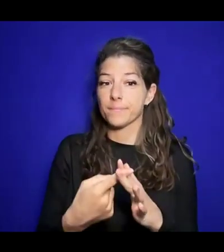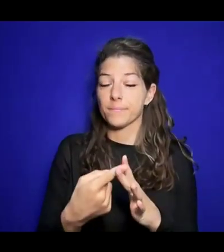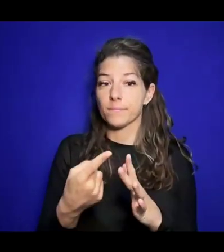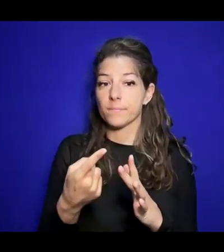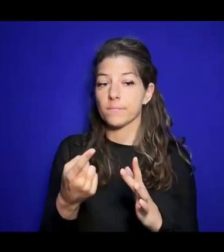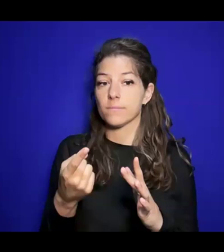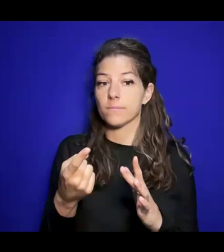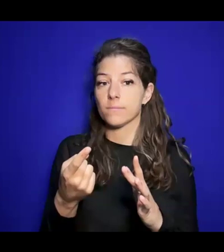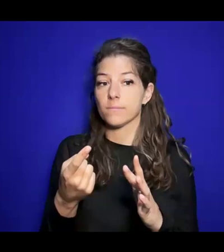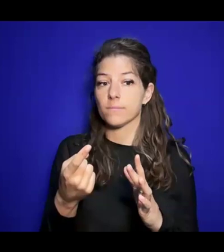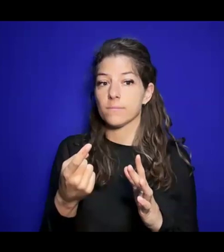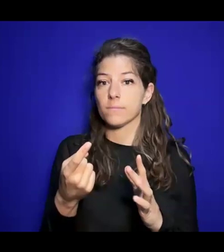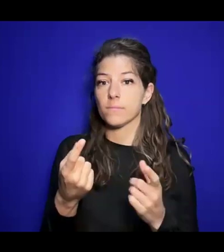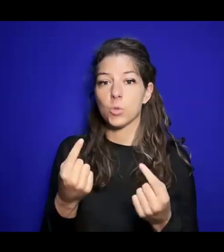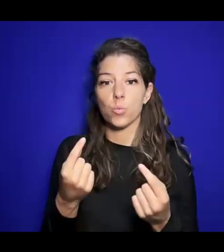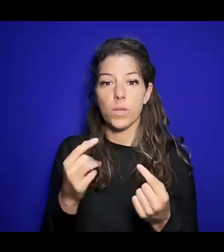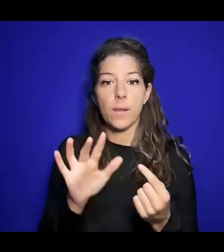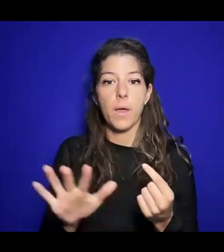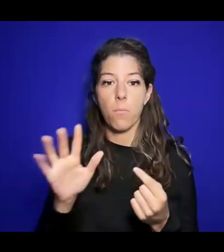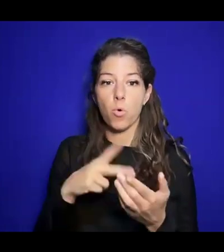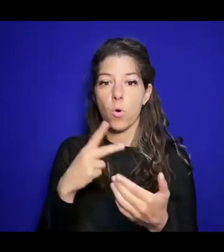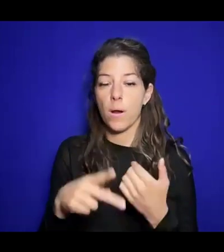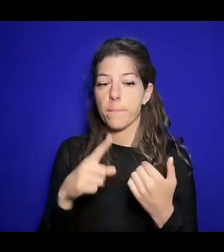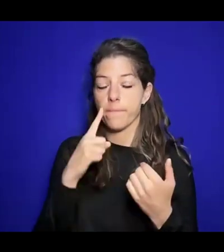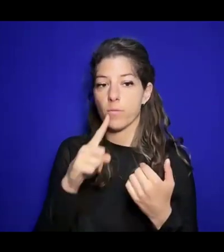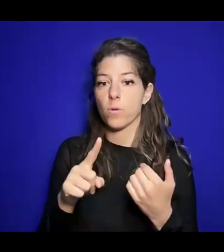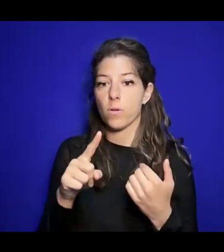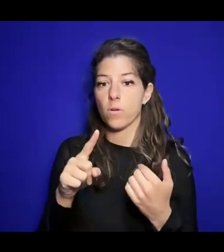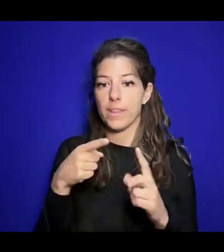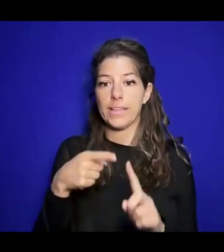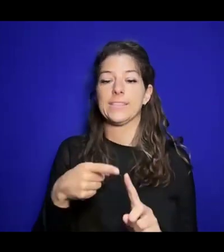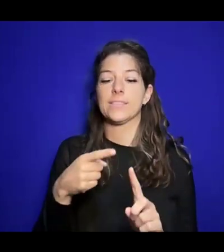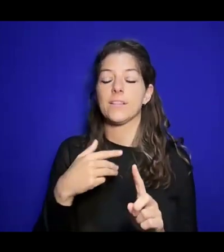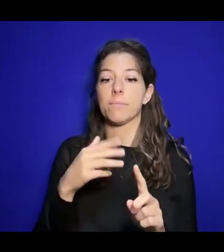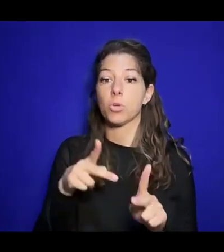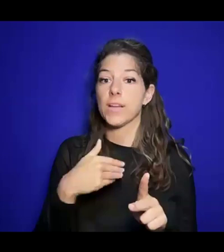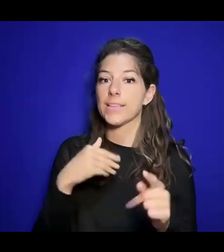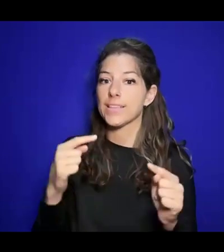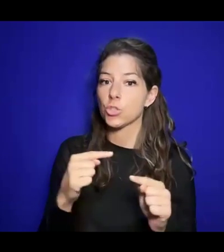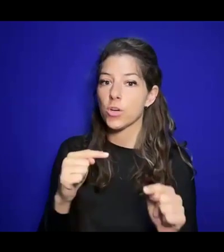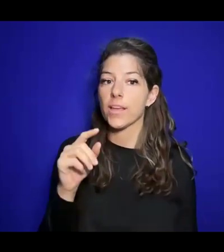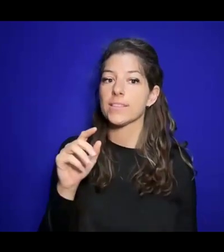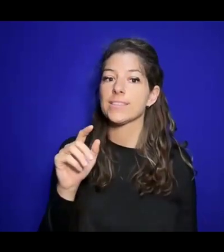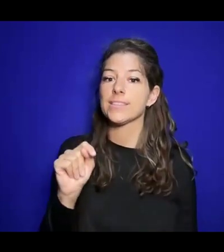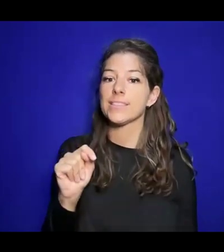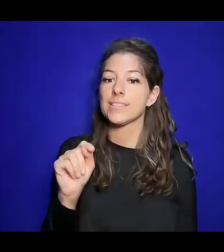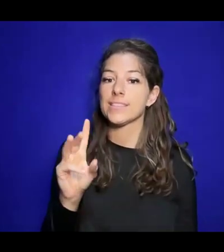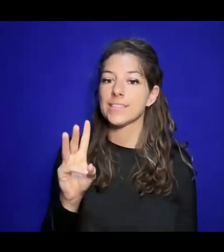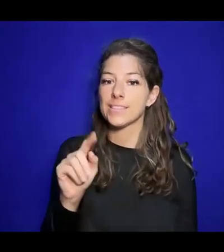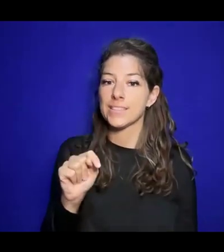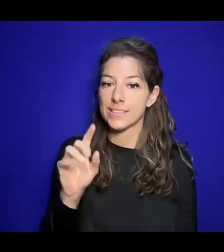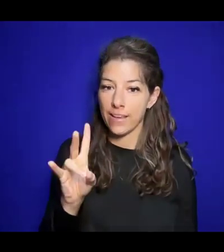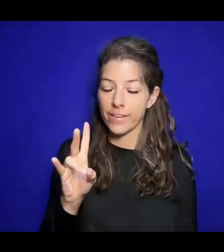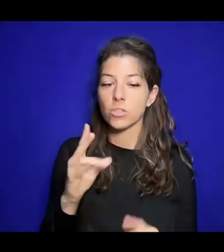usually start out doing the bowel program for the person. Now, this person has an injury at T6, T7, so they would have some